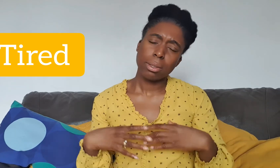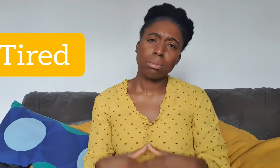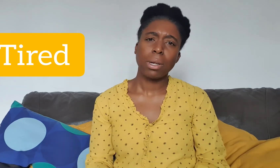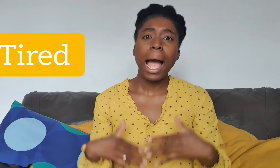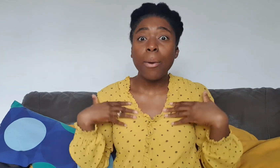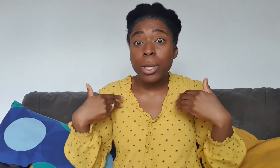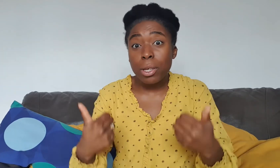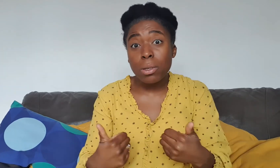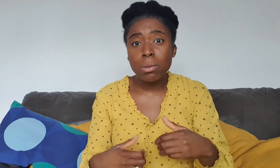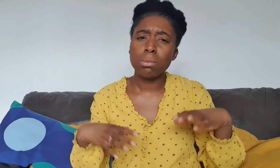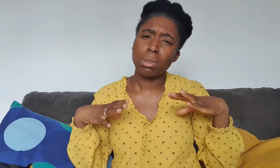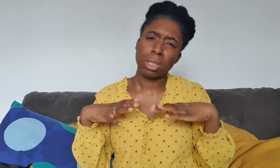How are you?